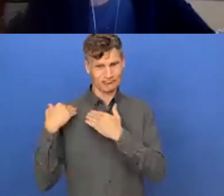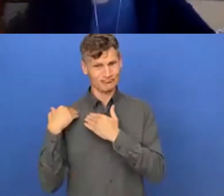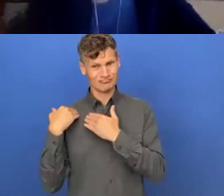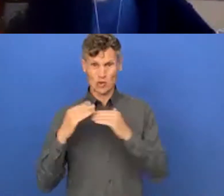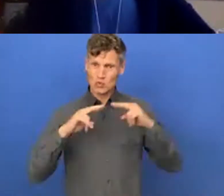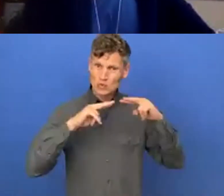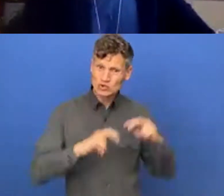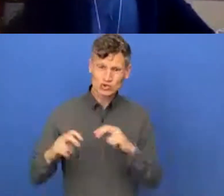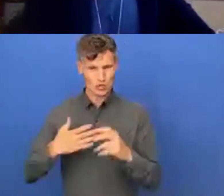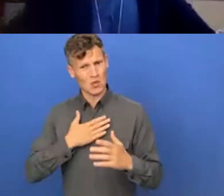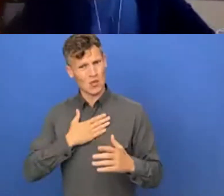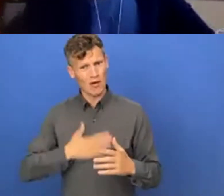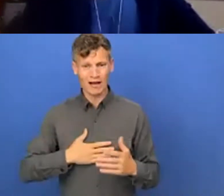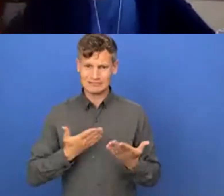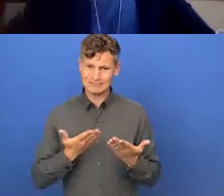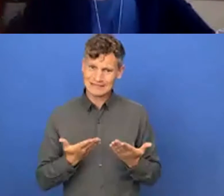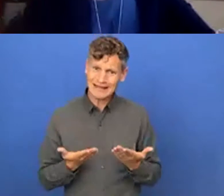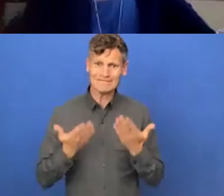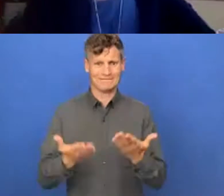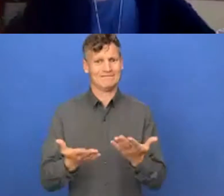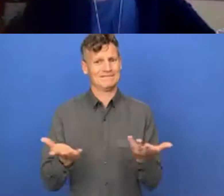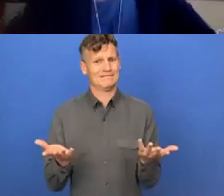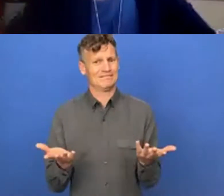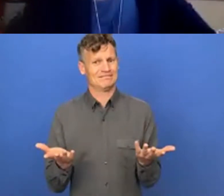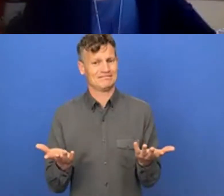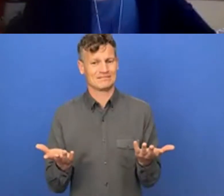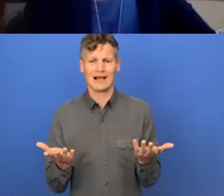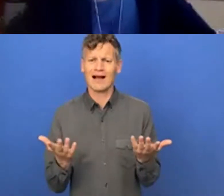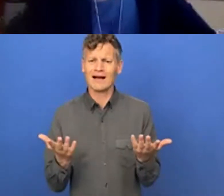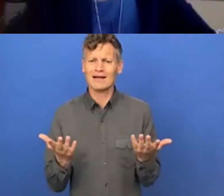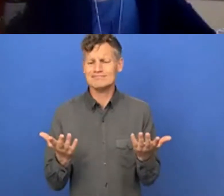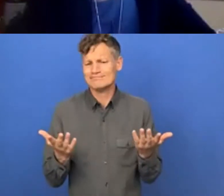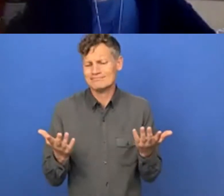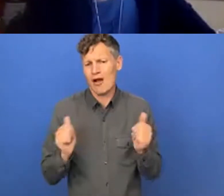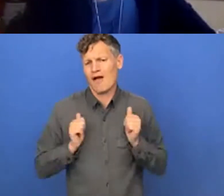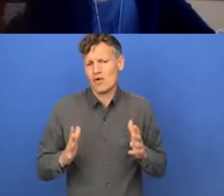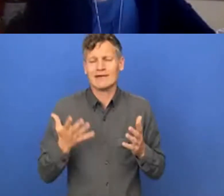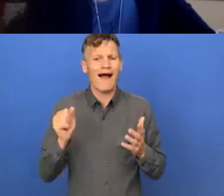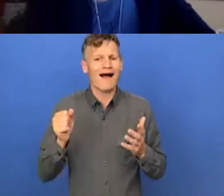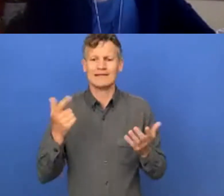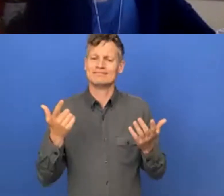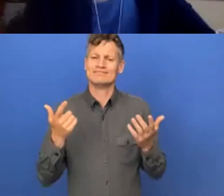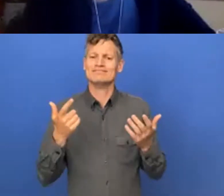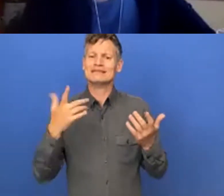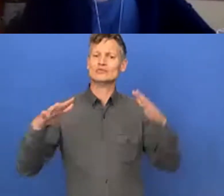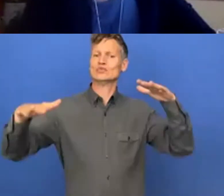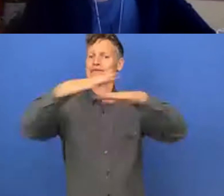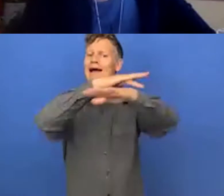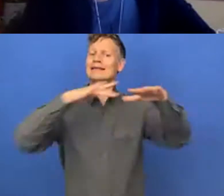that we have not only good outcomes at the macro societal level, but also at